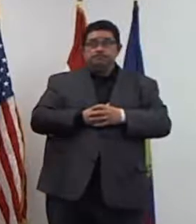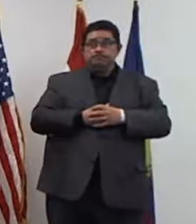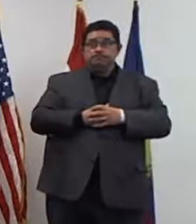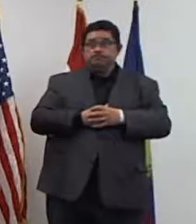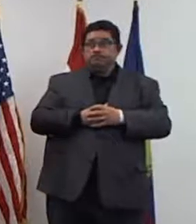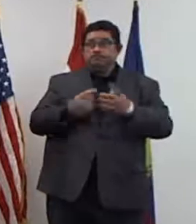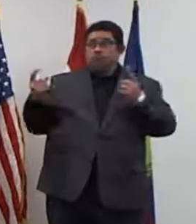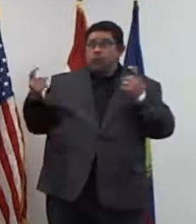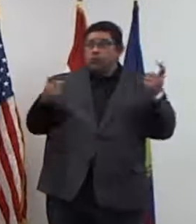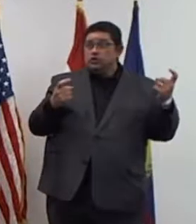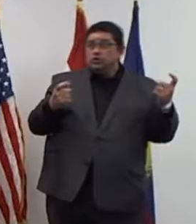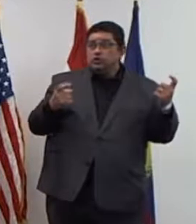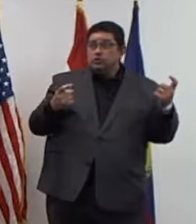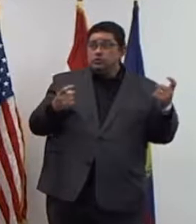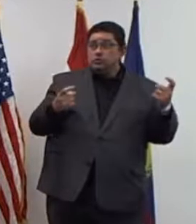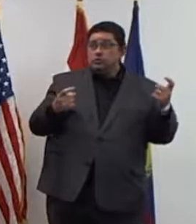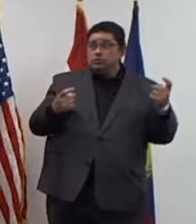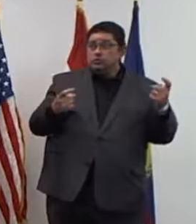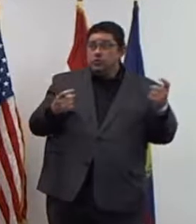Questions?